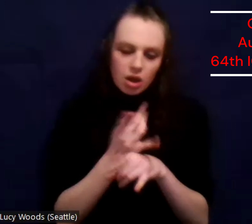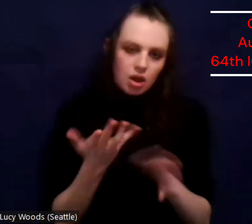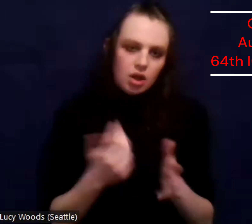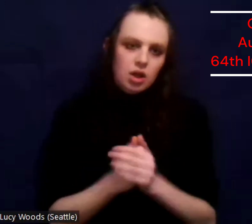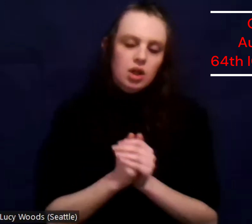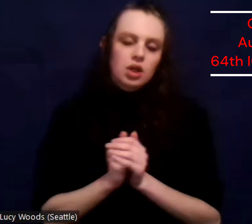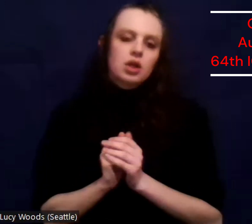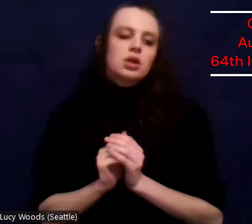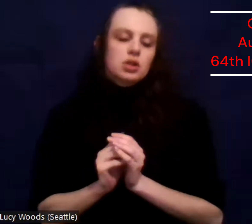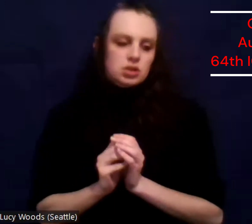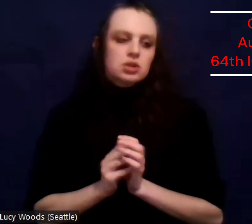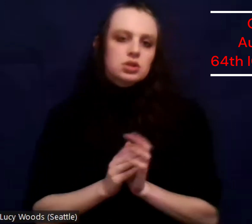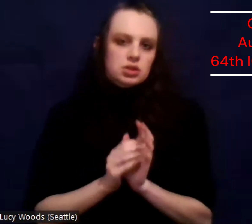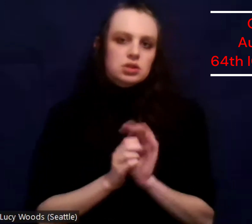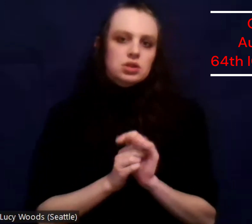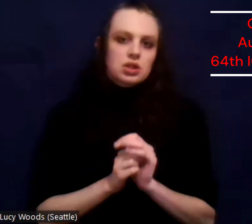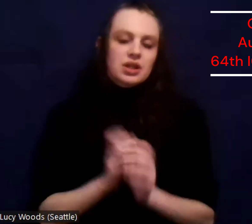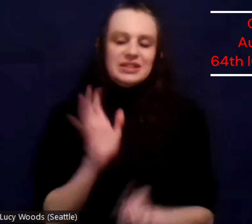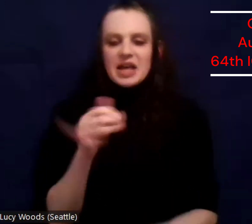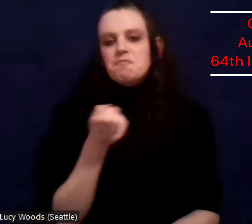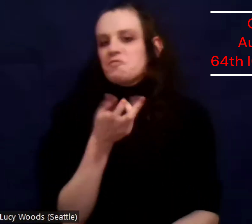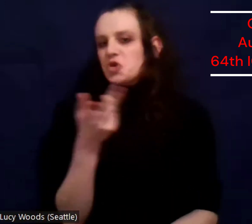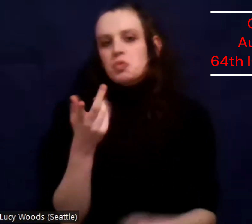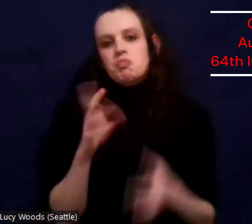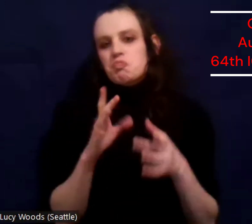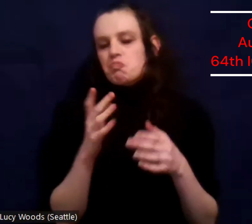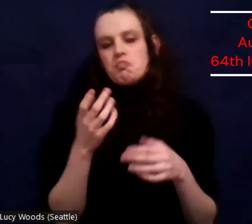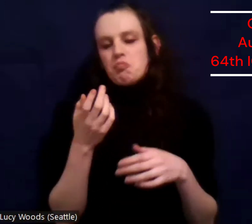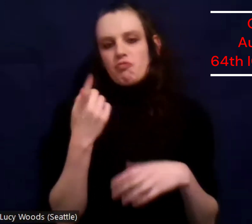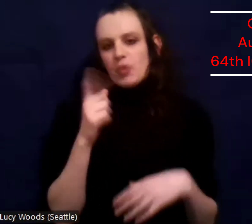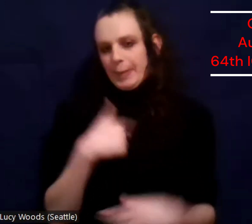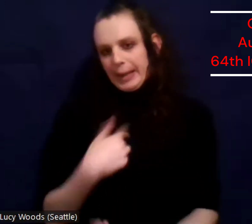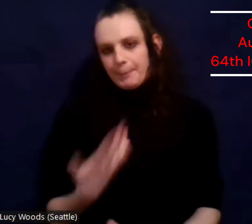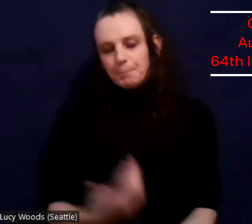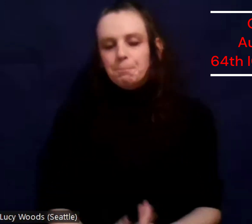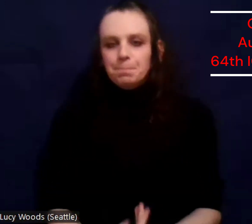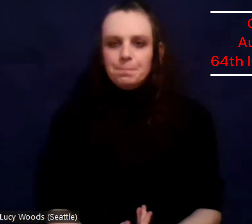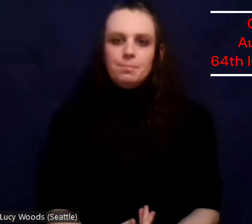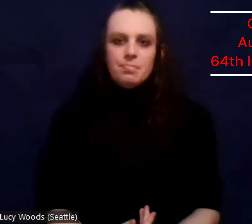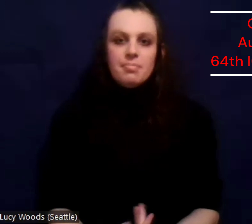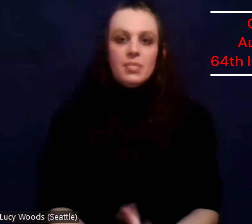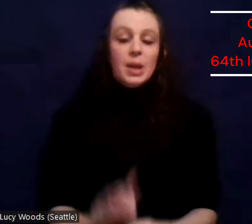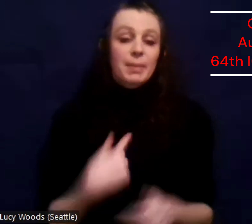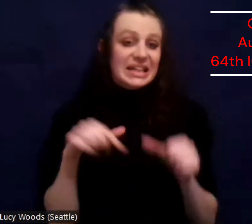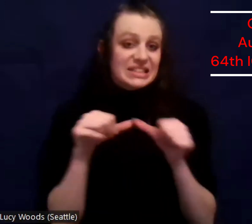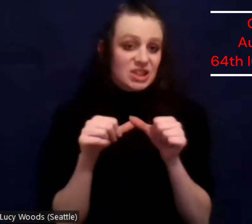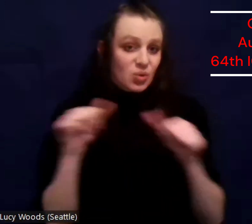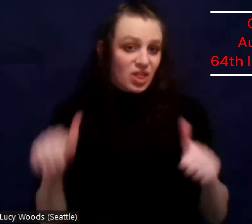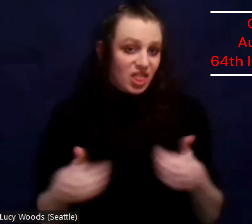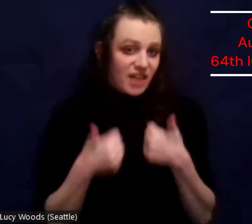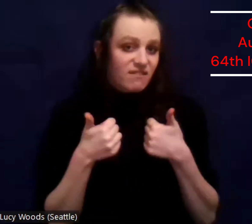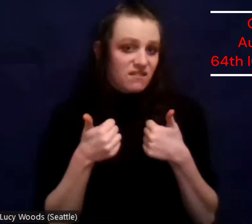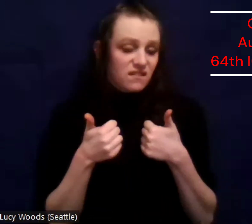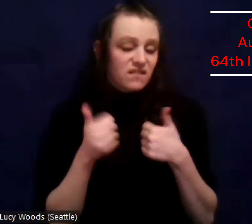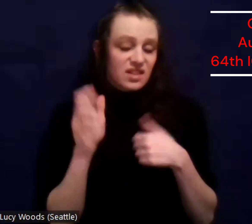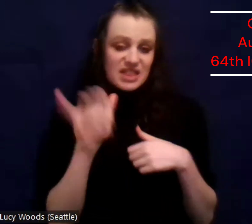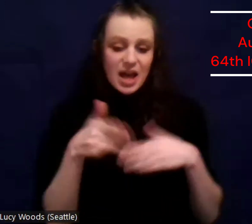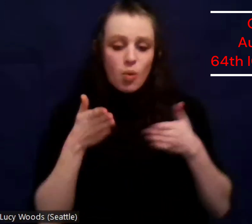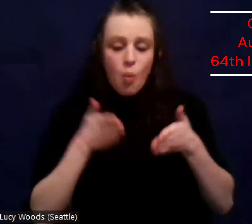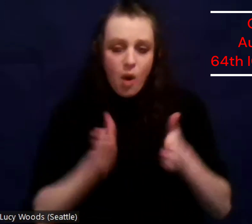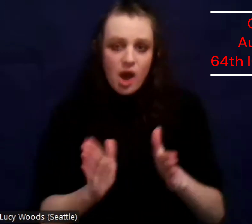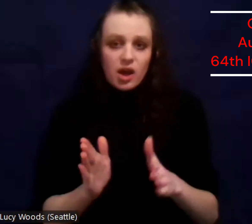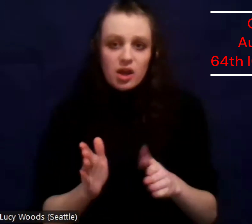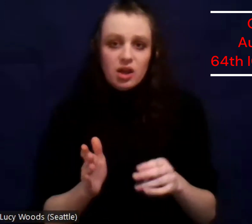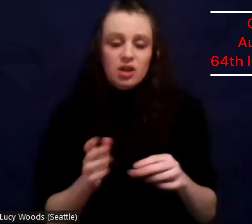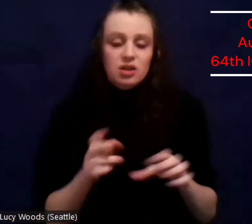And those are just a few of mine. Uh, I continued to live that life of